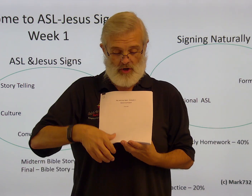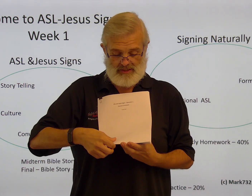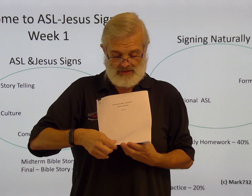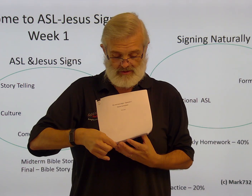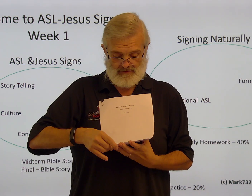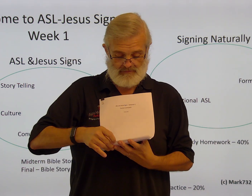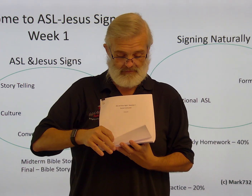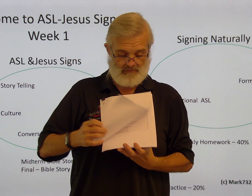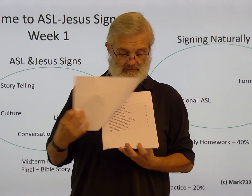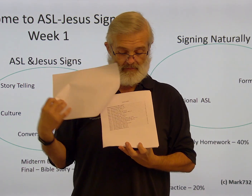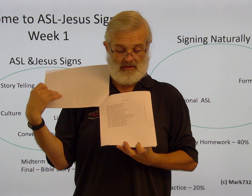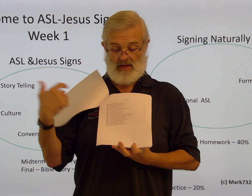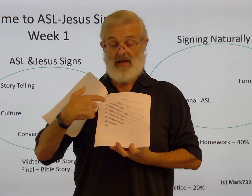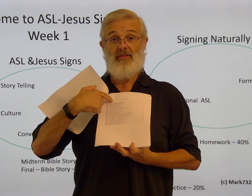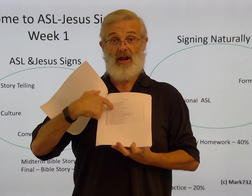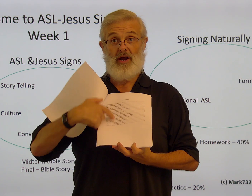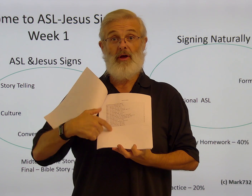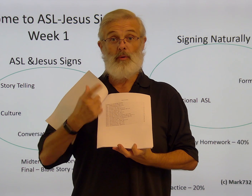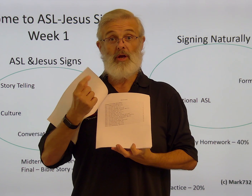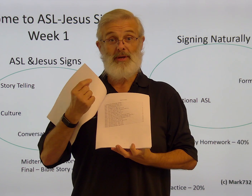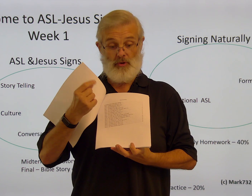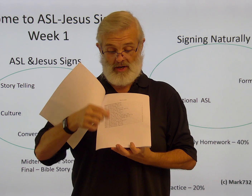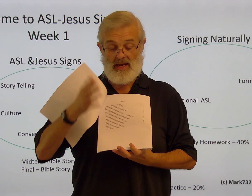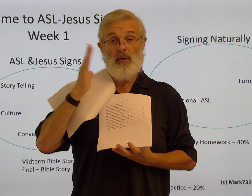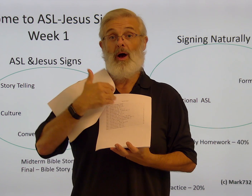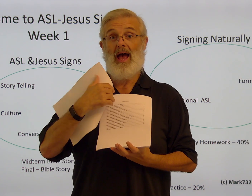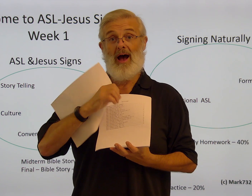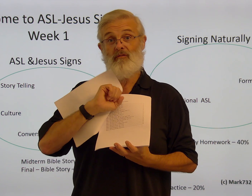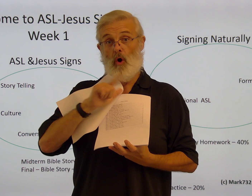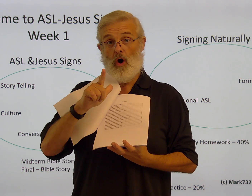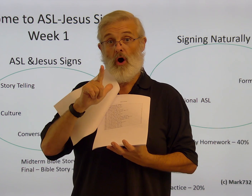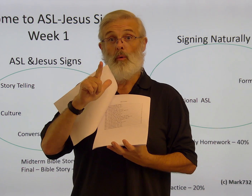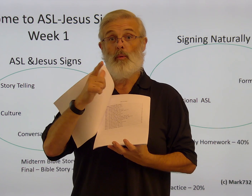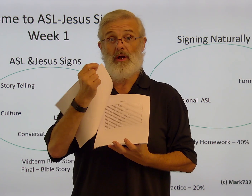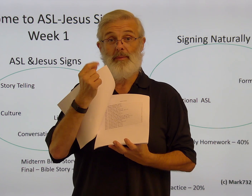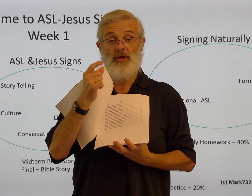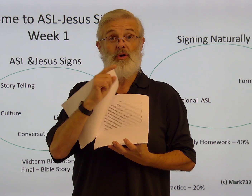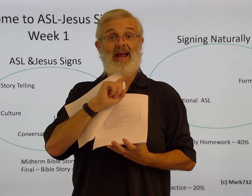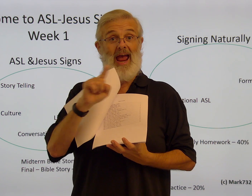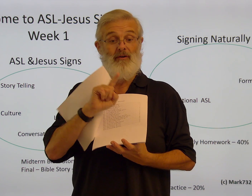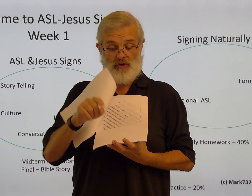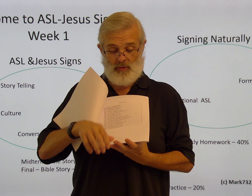stories there that we're going to be doing. It will have all what we're going to be doing every week